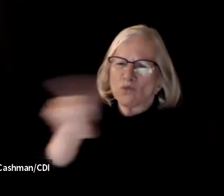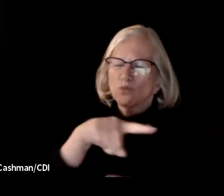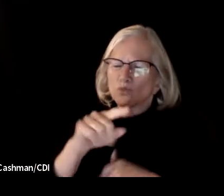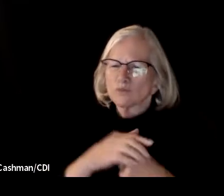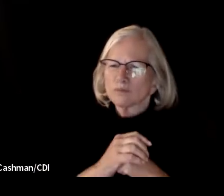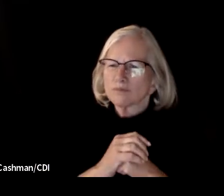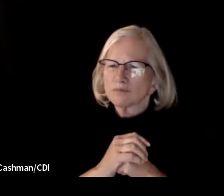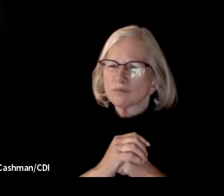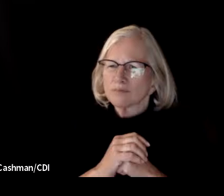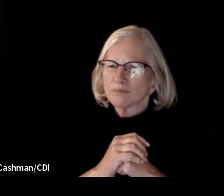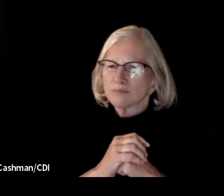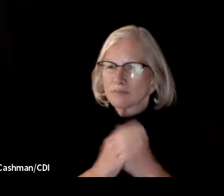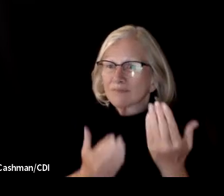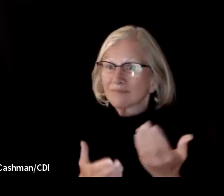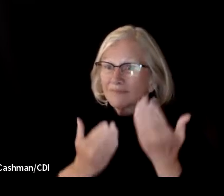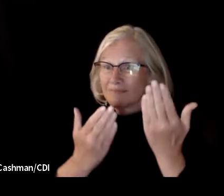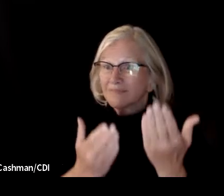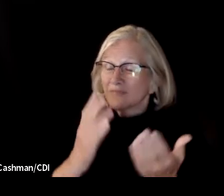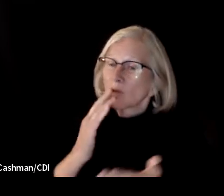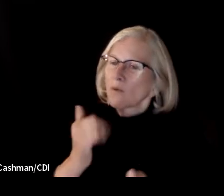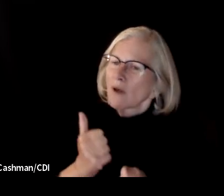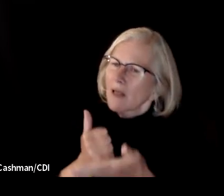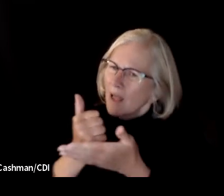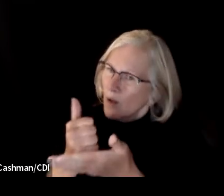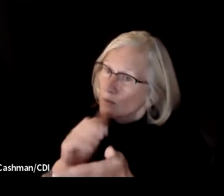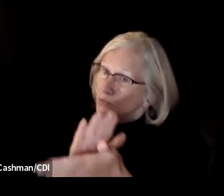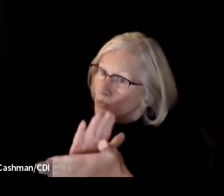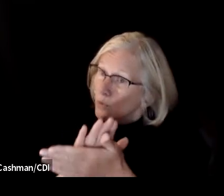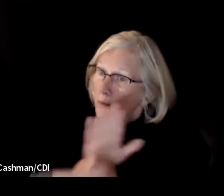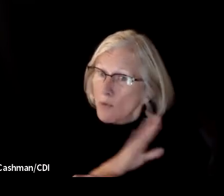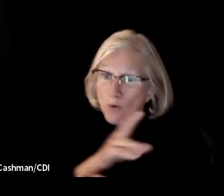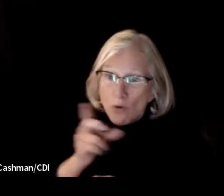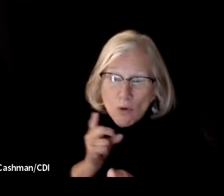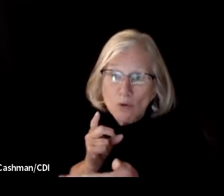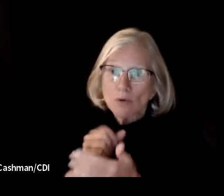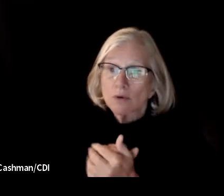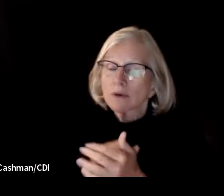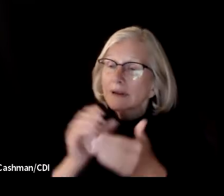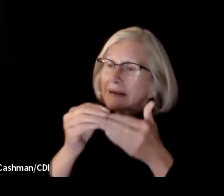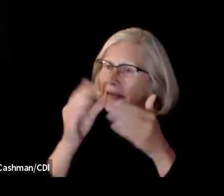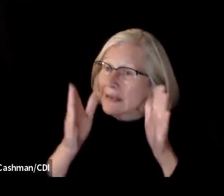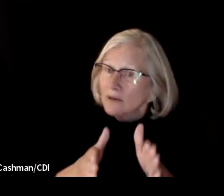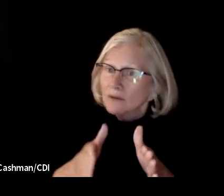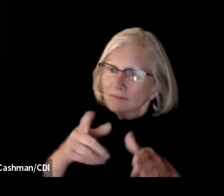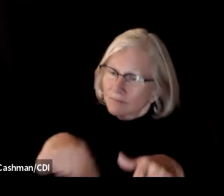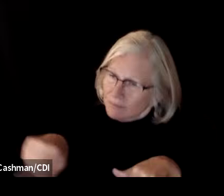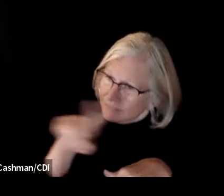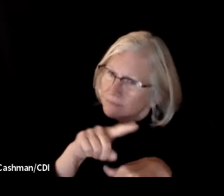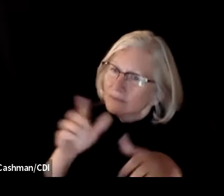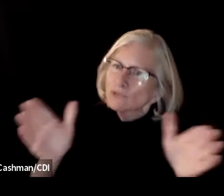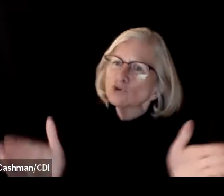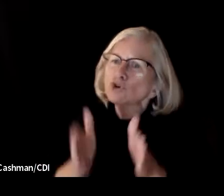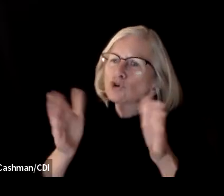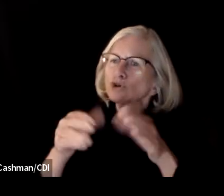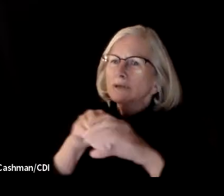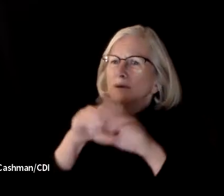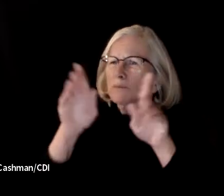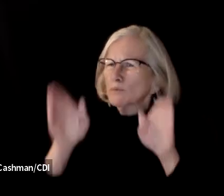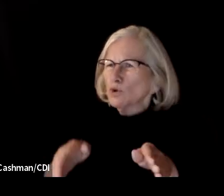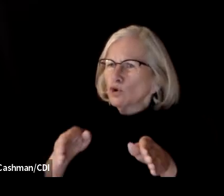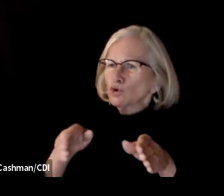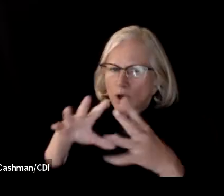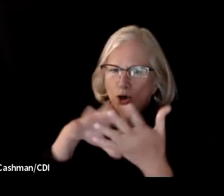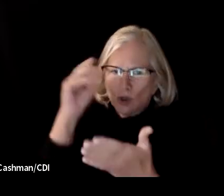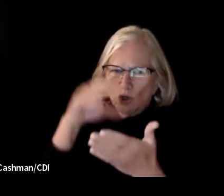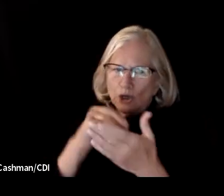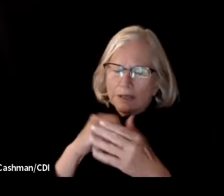well as our school leaders keep our students safely learning in person, which continues to be our top priority. Over the course of the